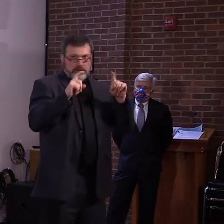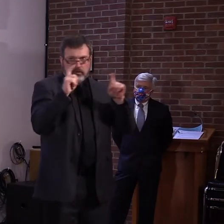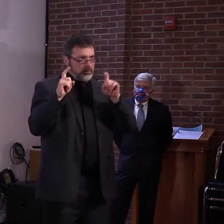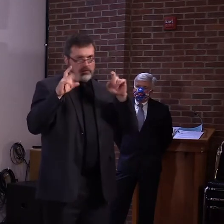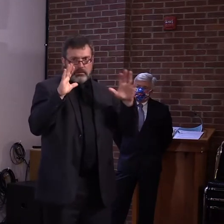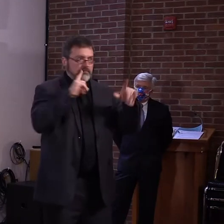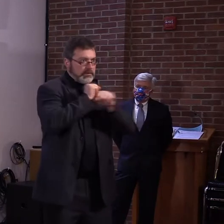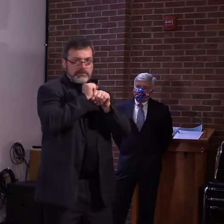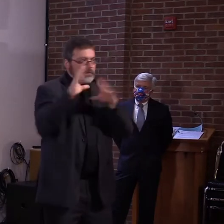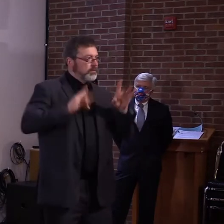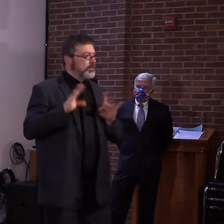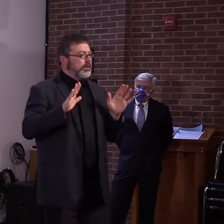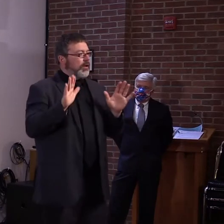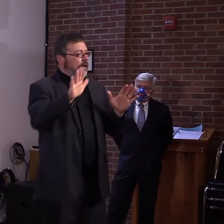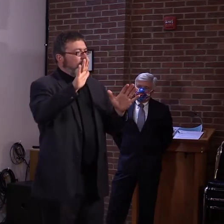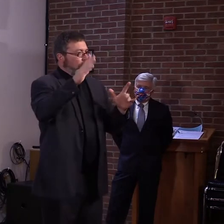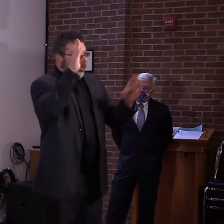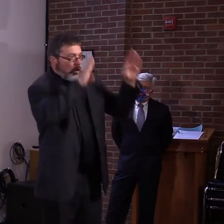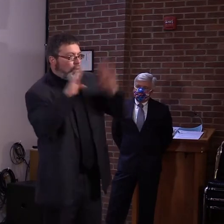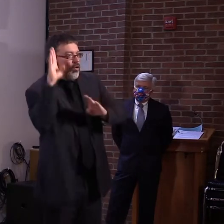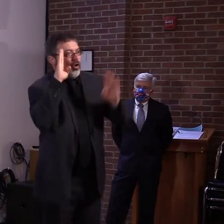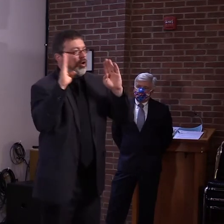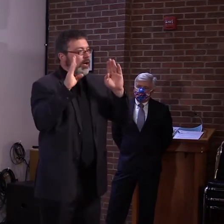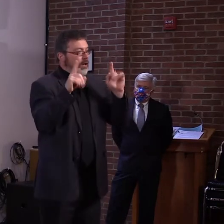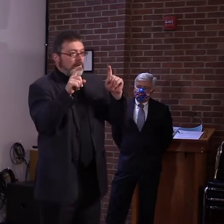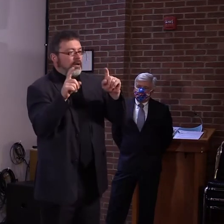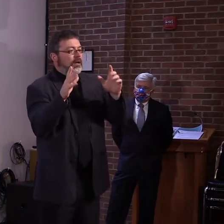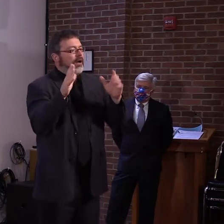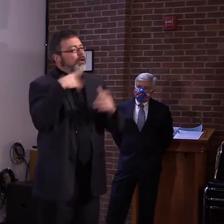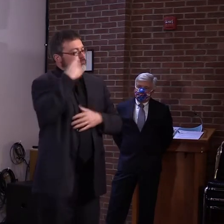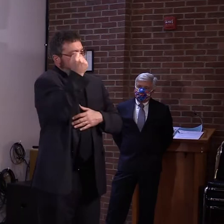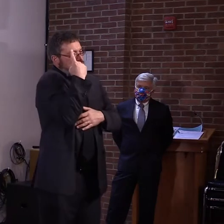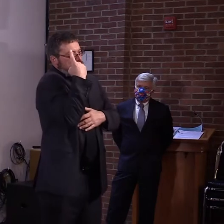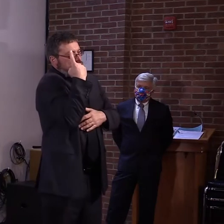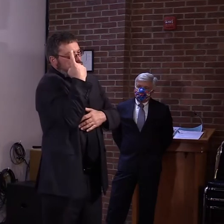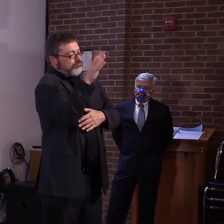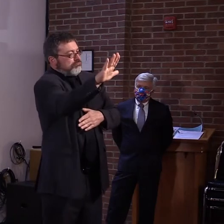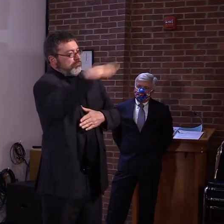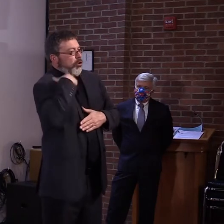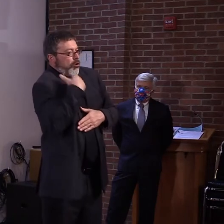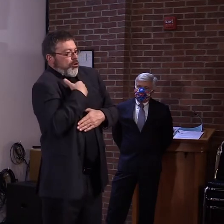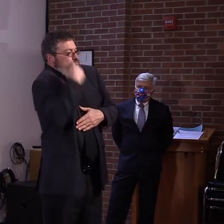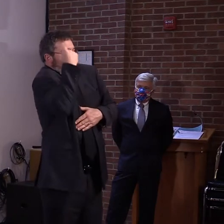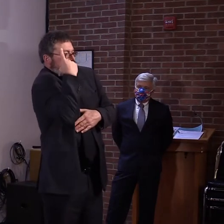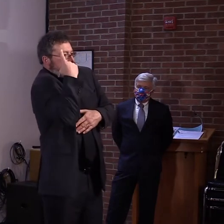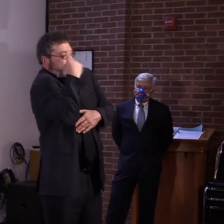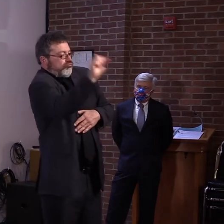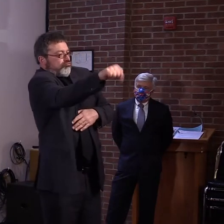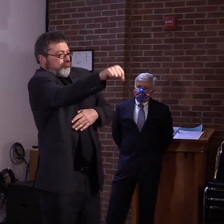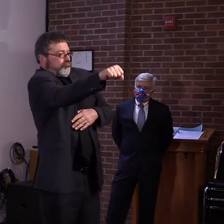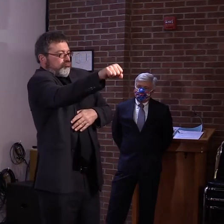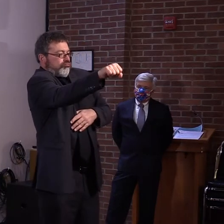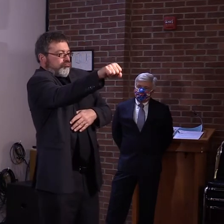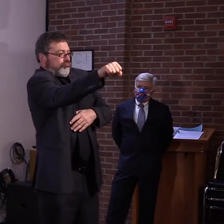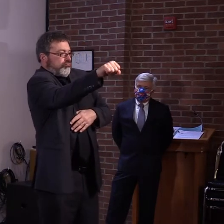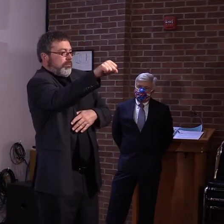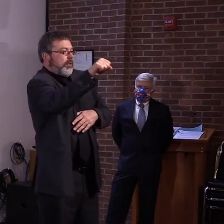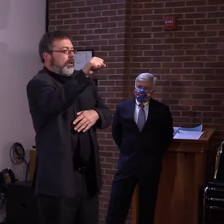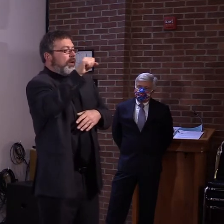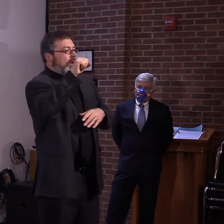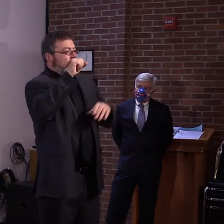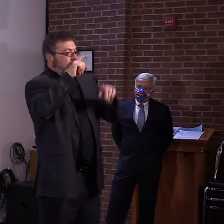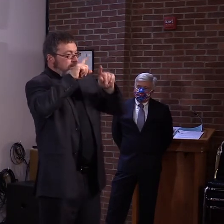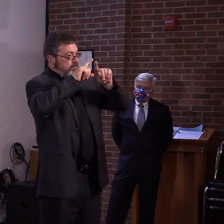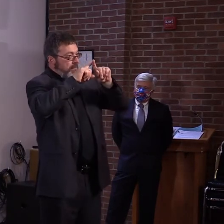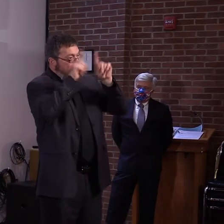there an outbreak at a certain establishment? And, you know, just because there's a case who